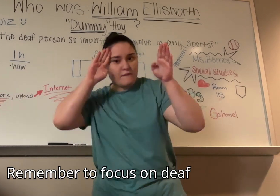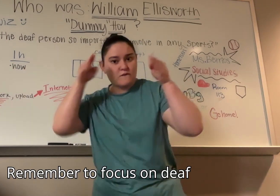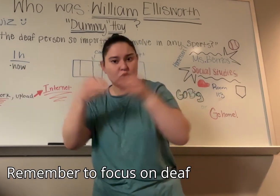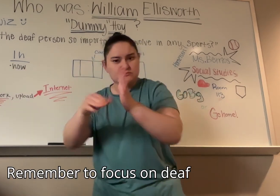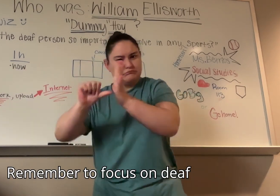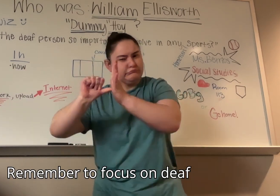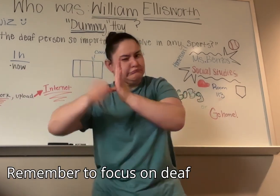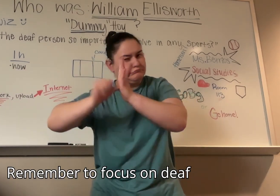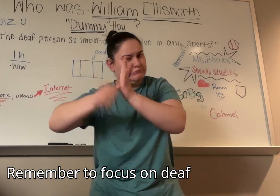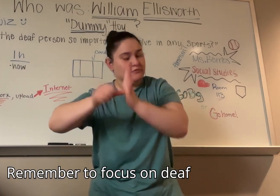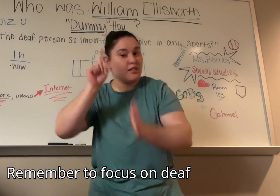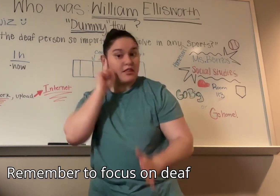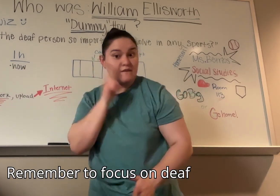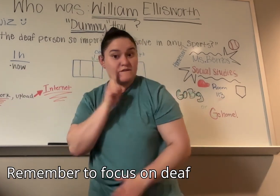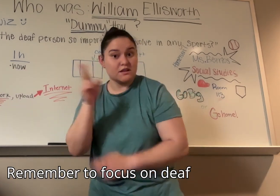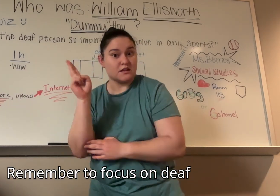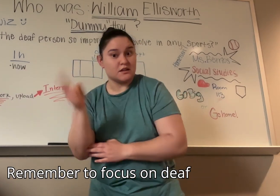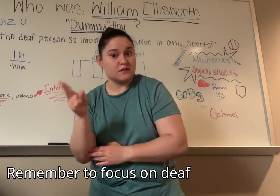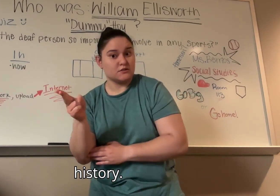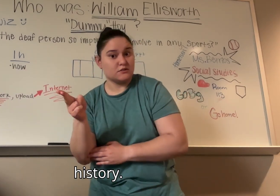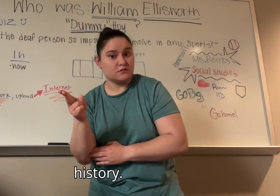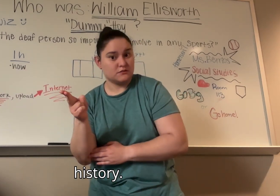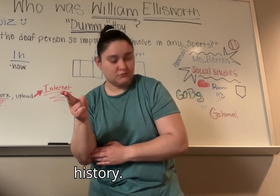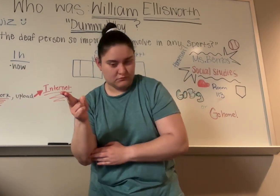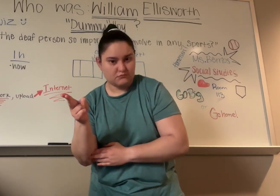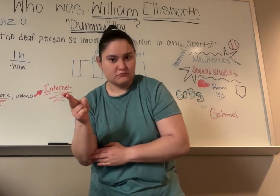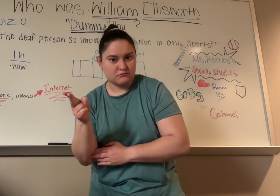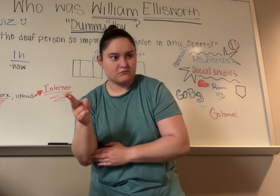Remember to focus on deaf history.